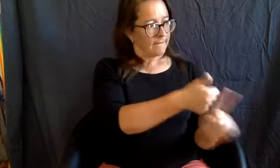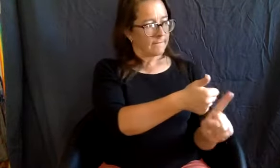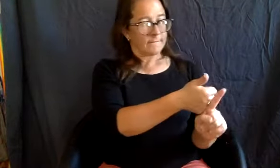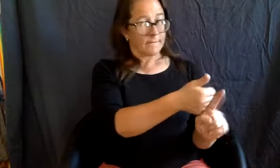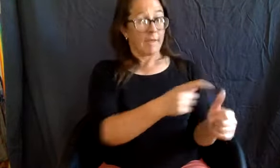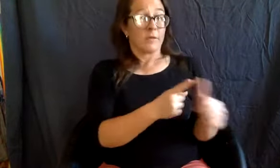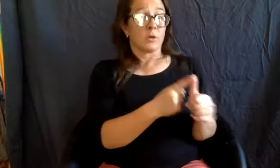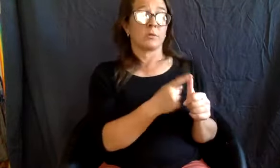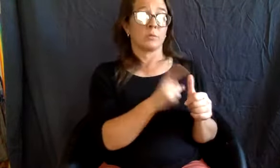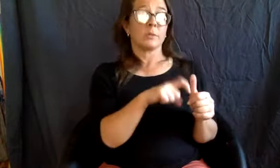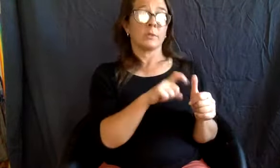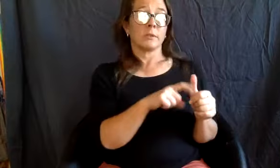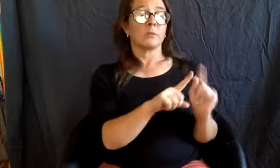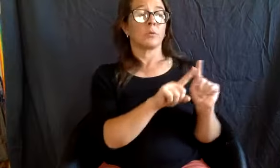book and a meeting directory.